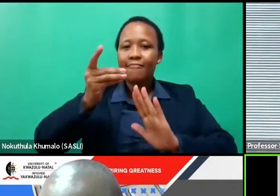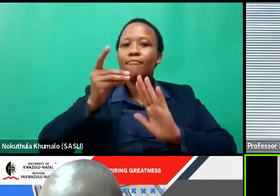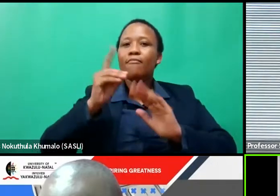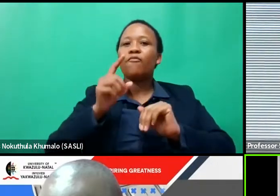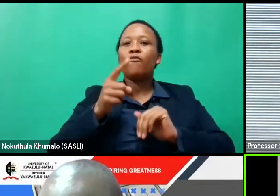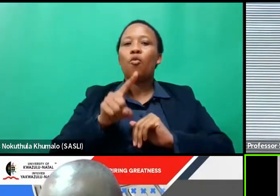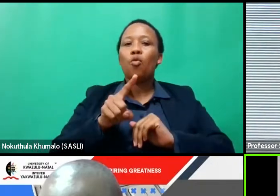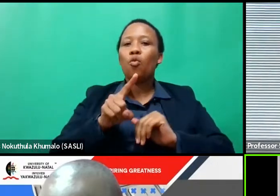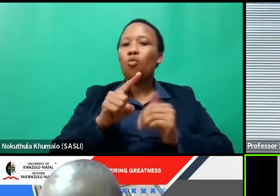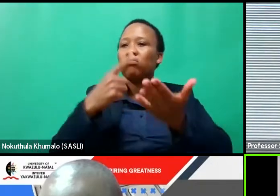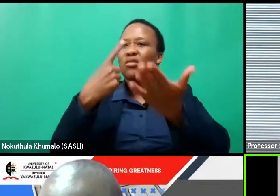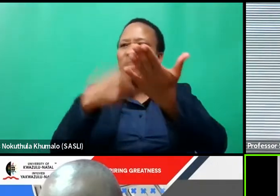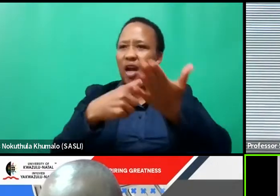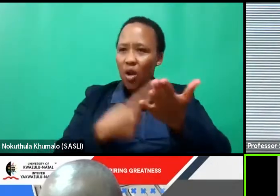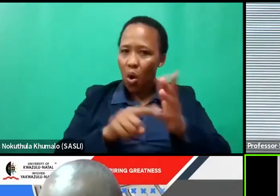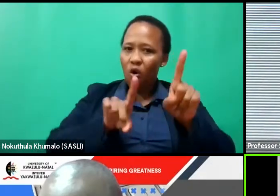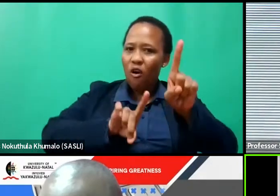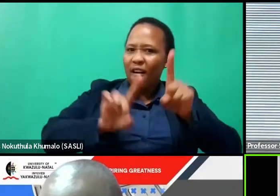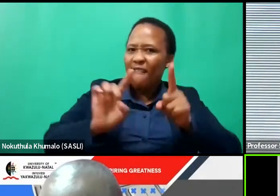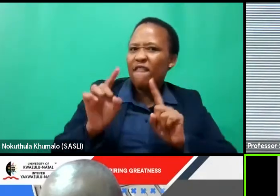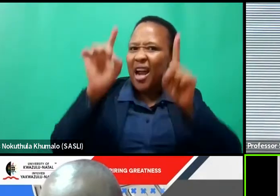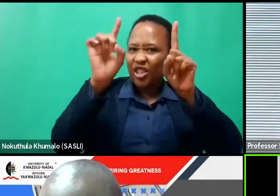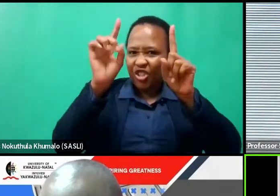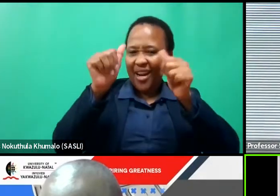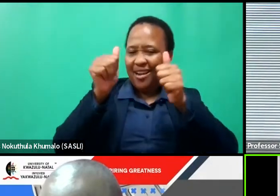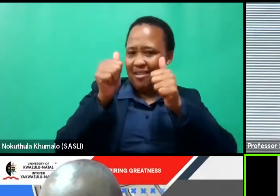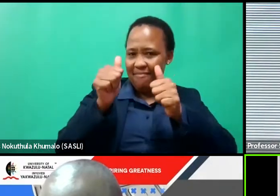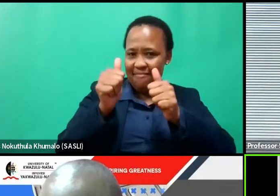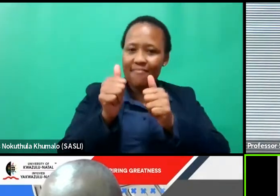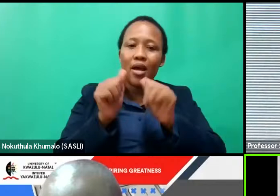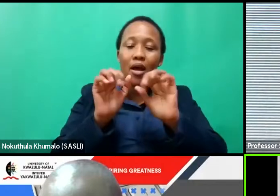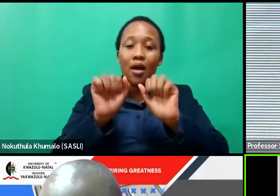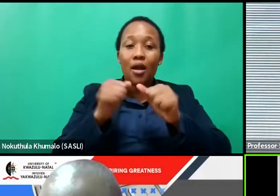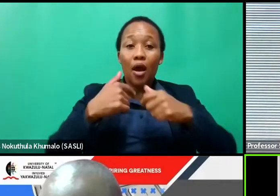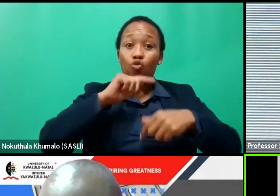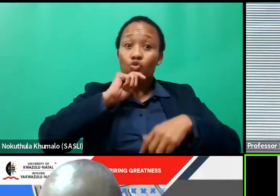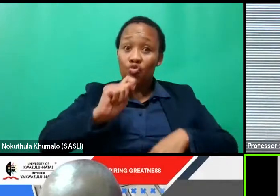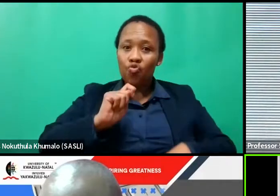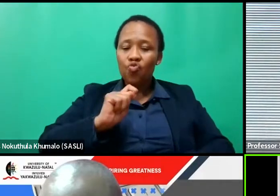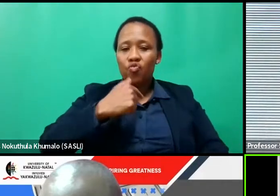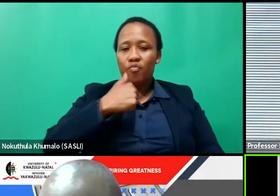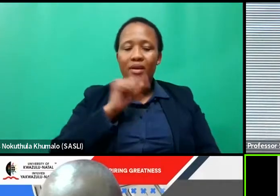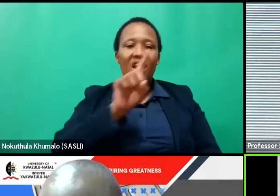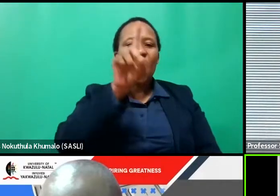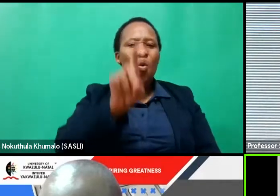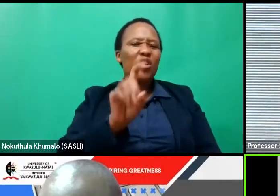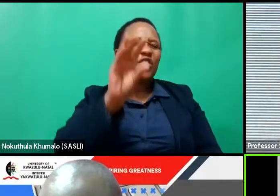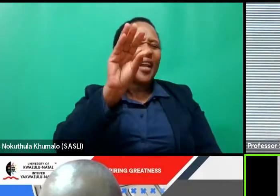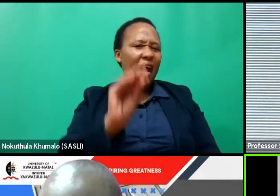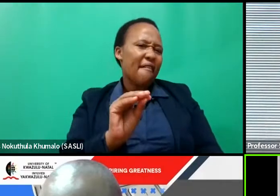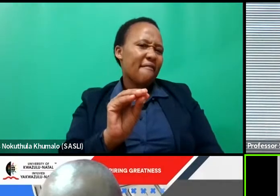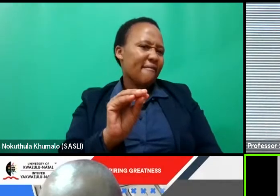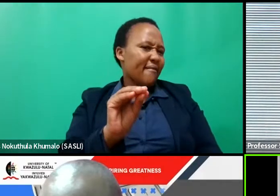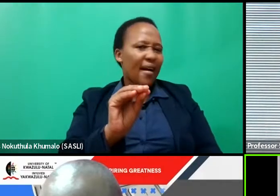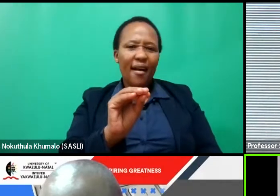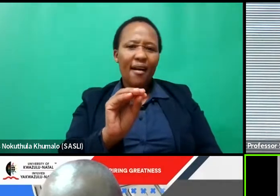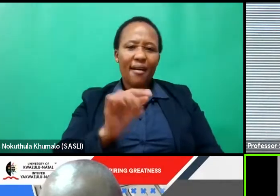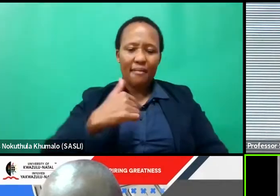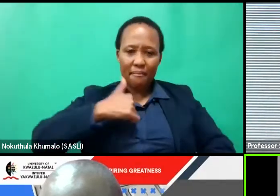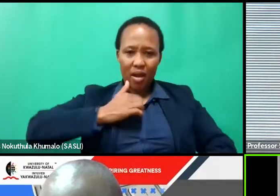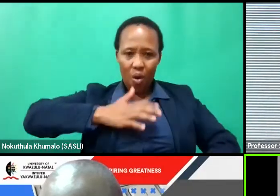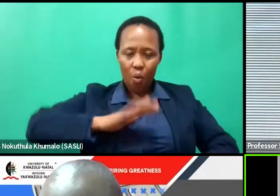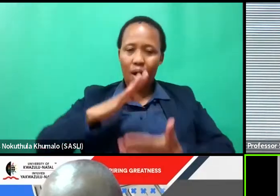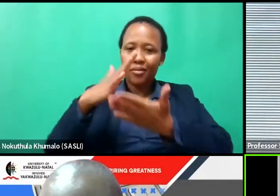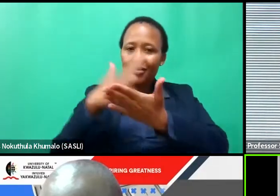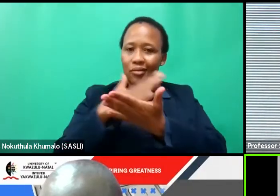and things like that. I don't really have a question, but I just want to share on some constructs